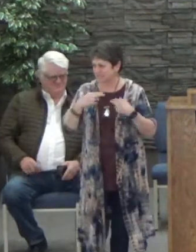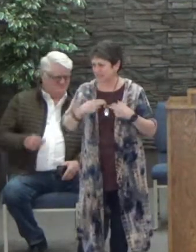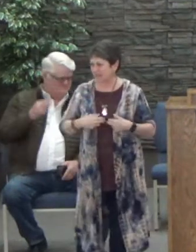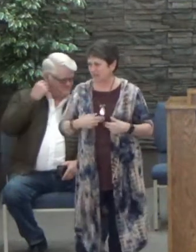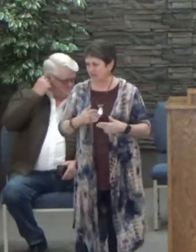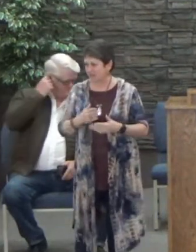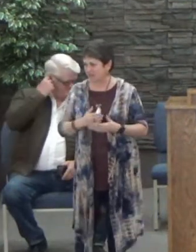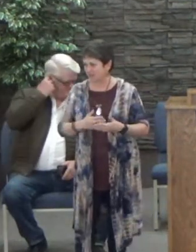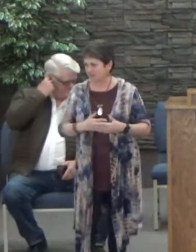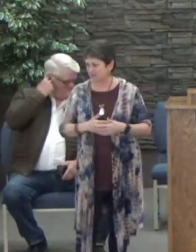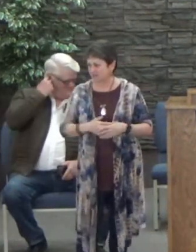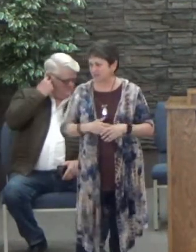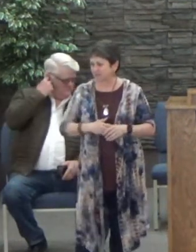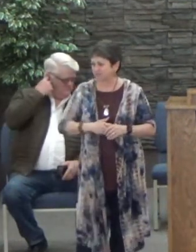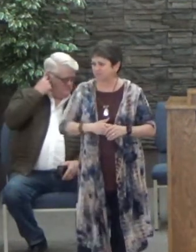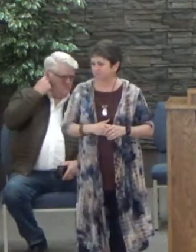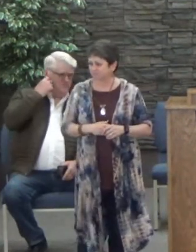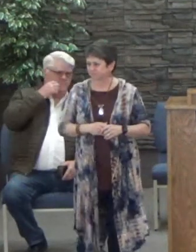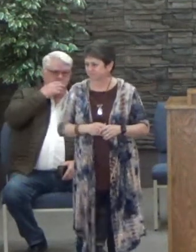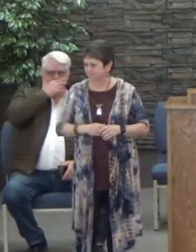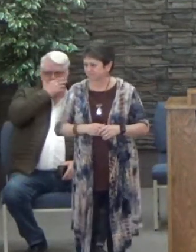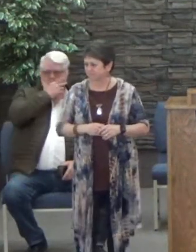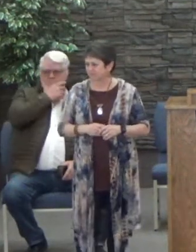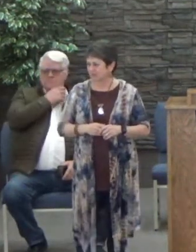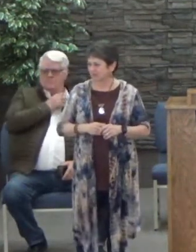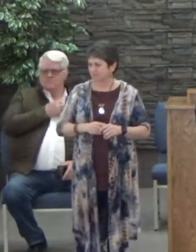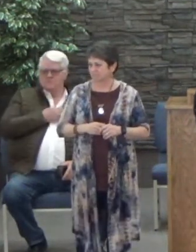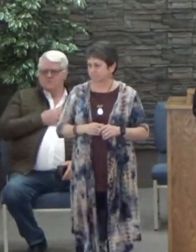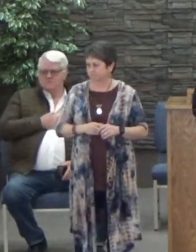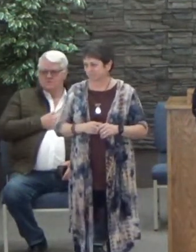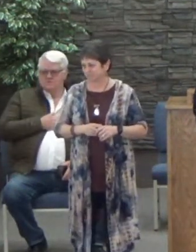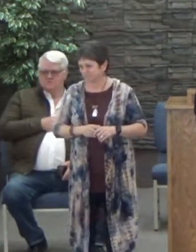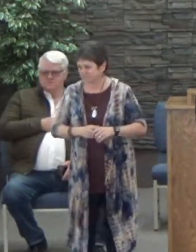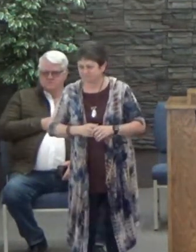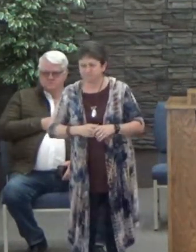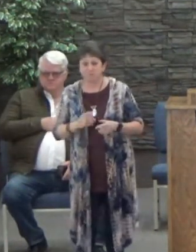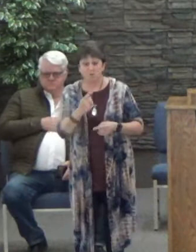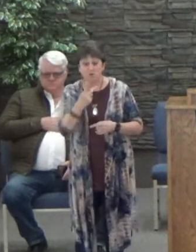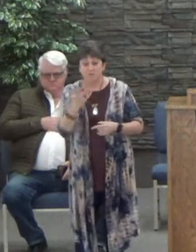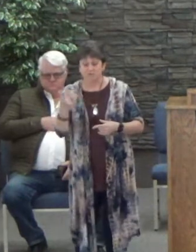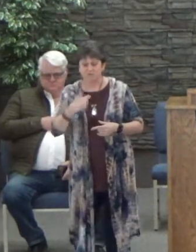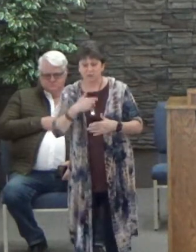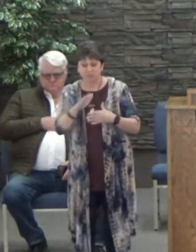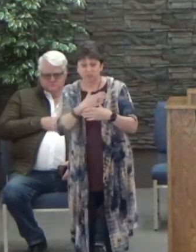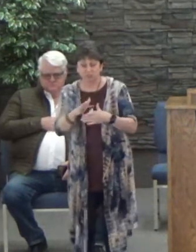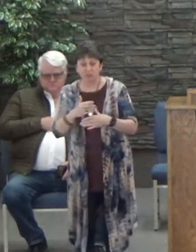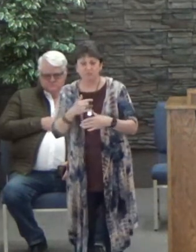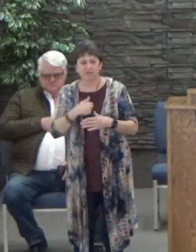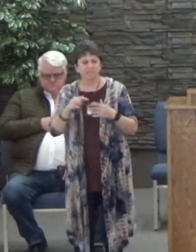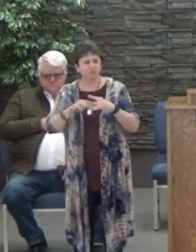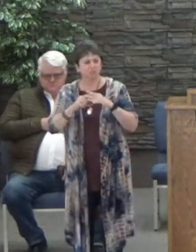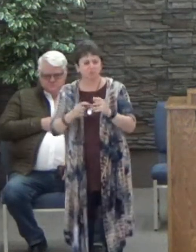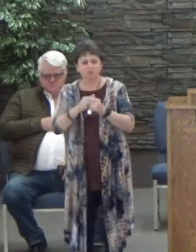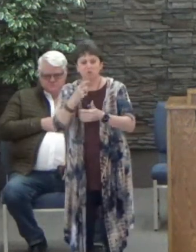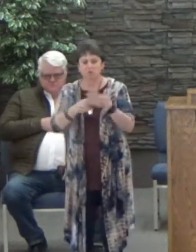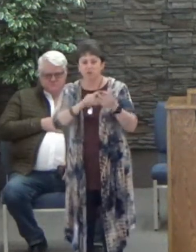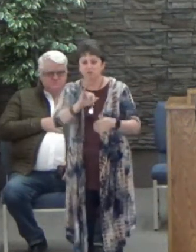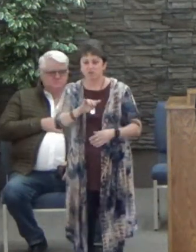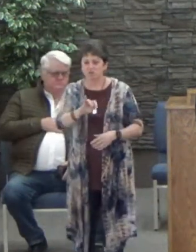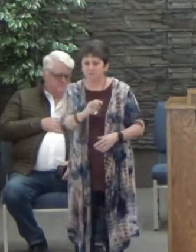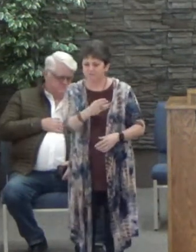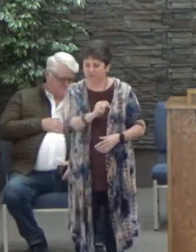of any congregation is laughter. Just a couple of things for me to share, and I start out with what